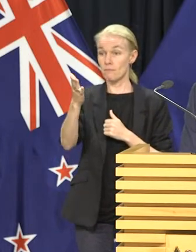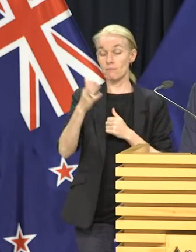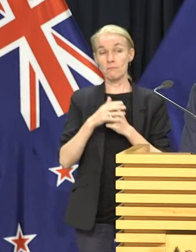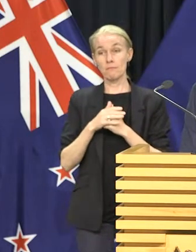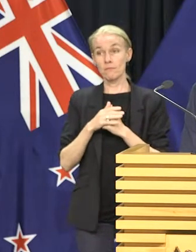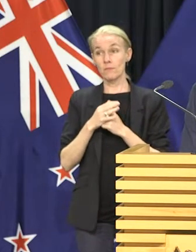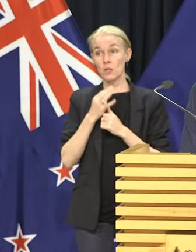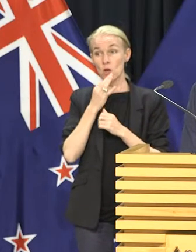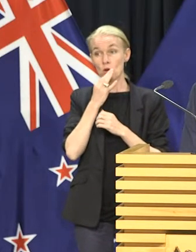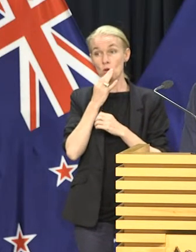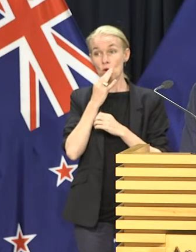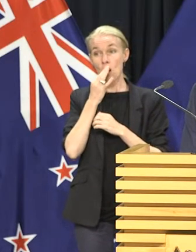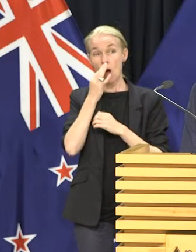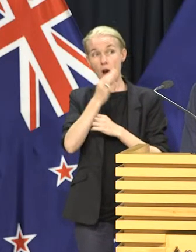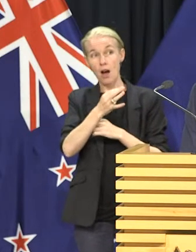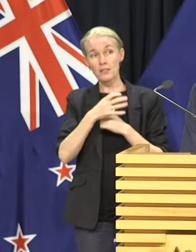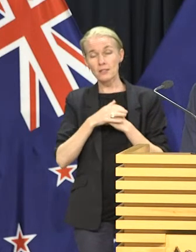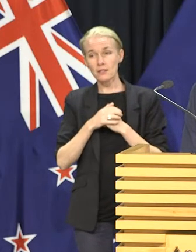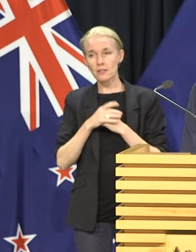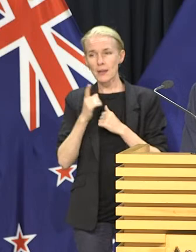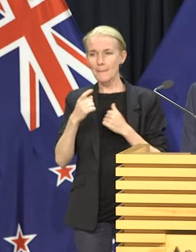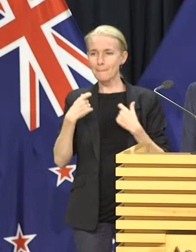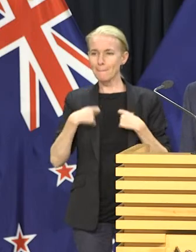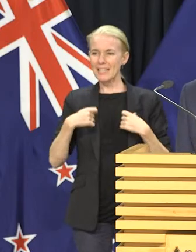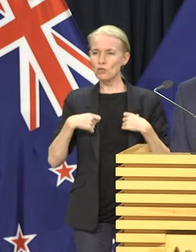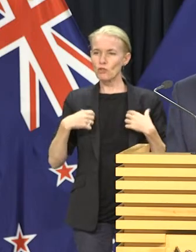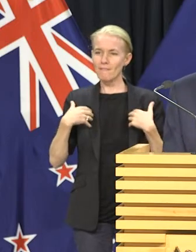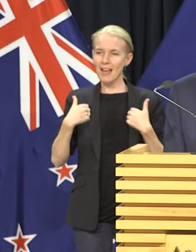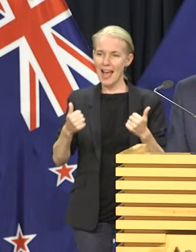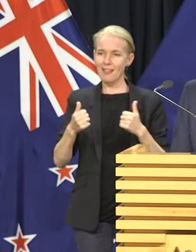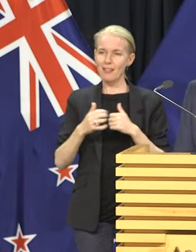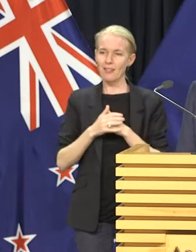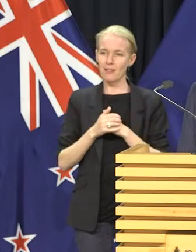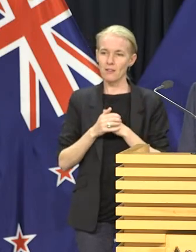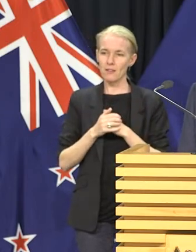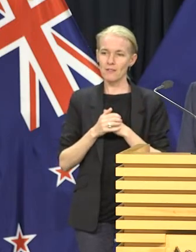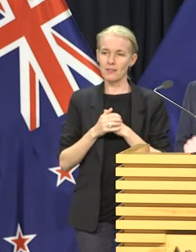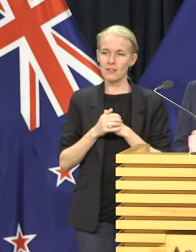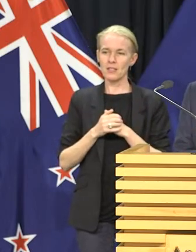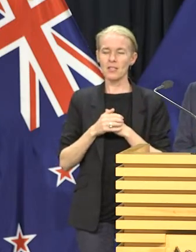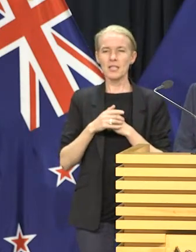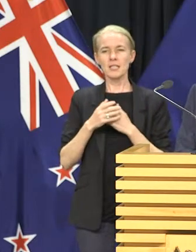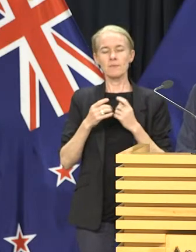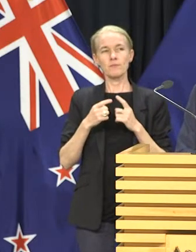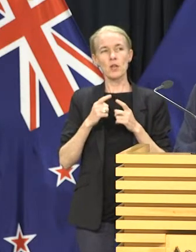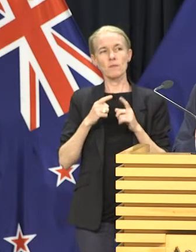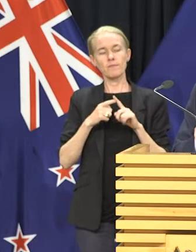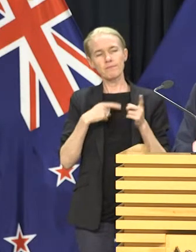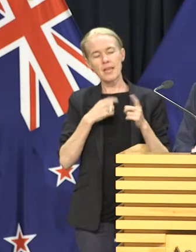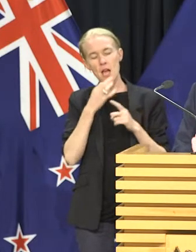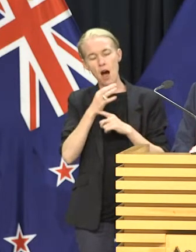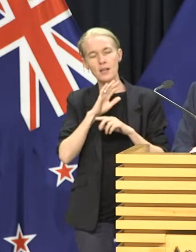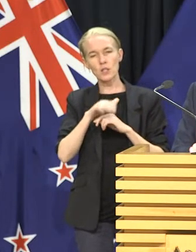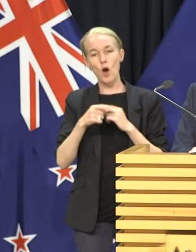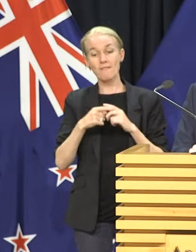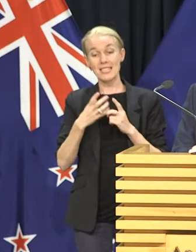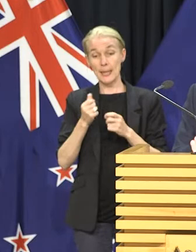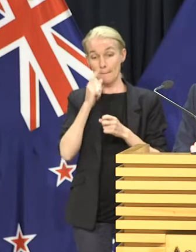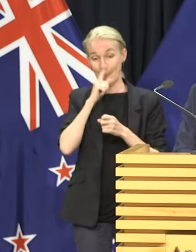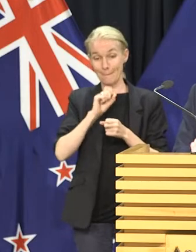research around long COVID? Is there any support for sufferers of this now? So two separate things there. I'll have